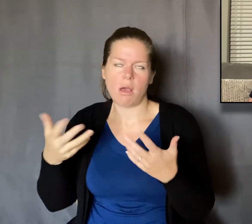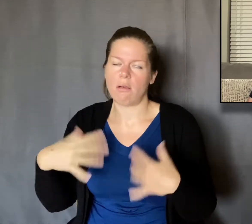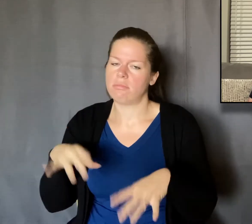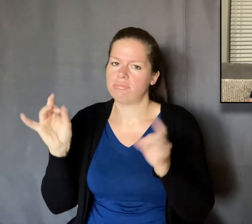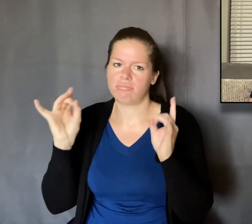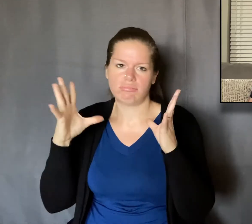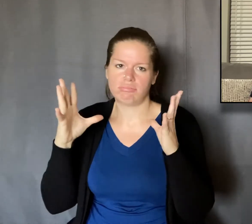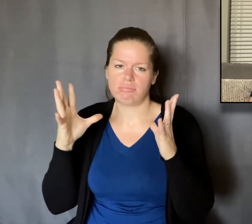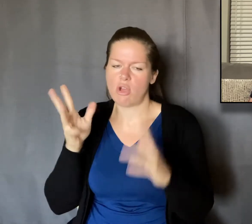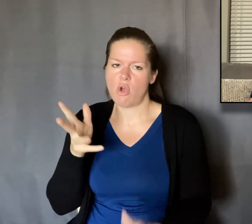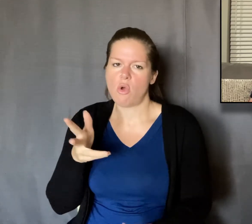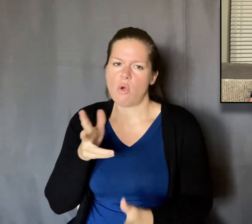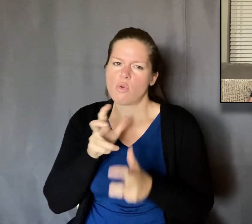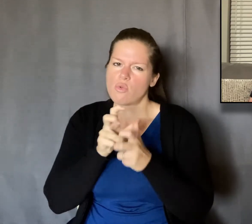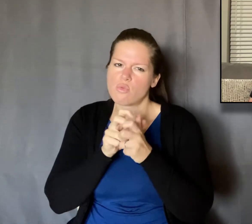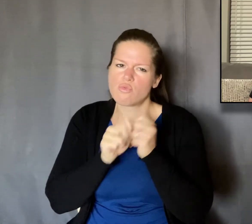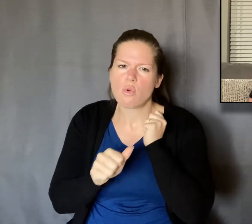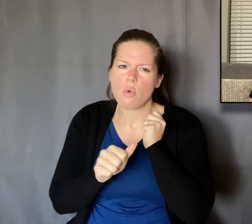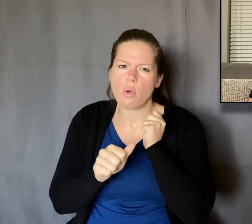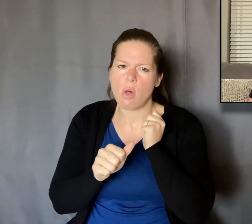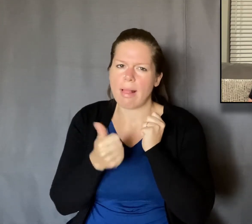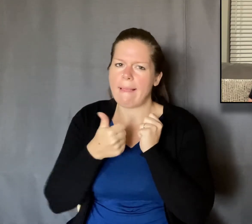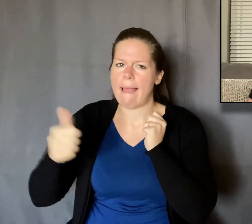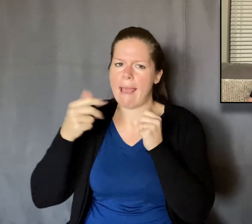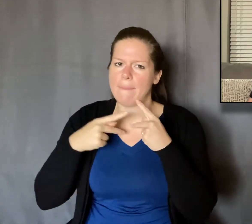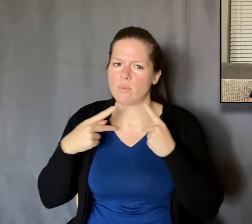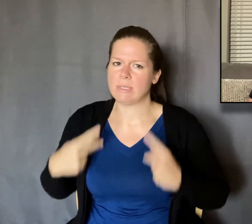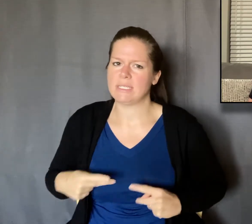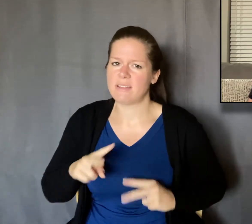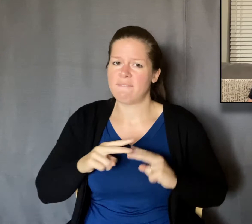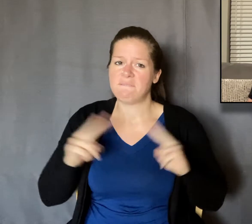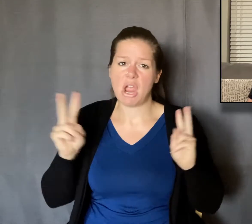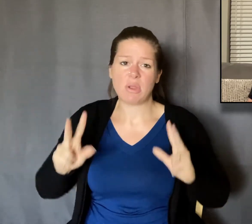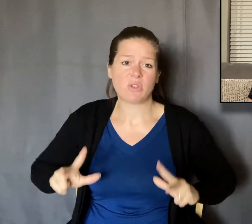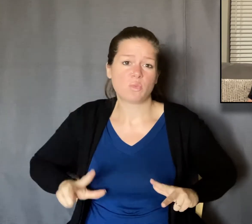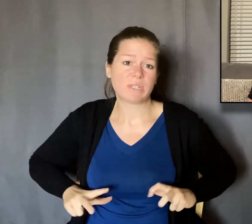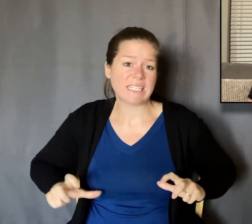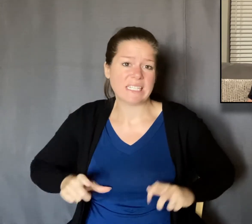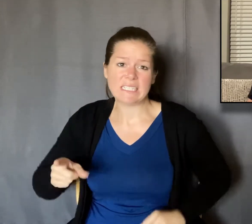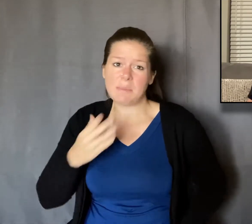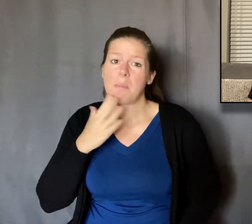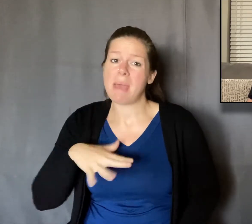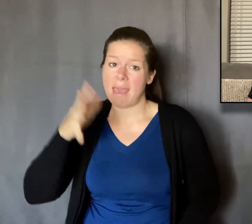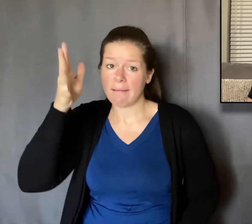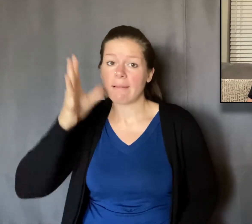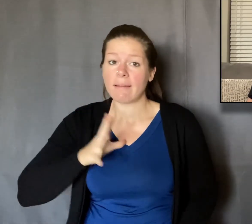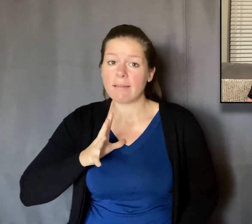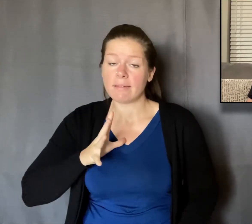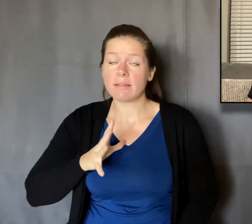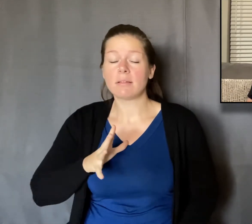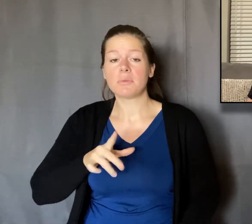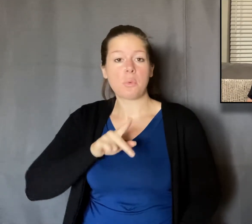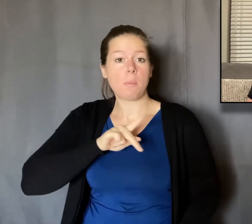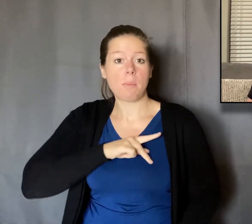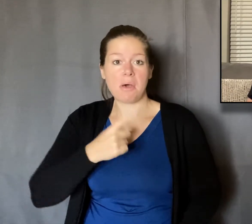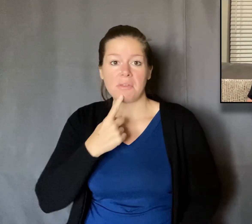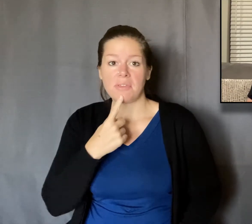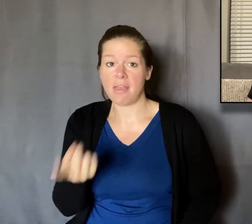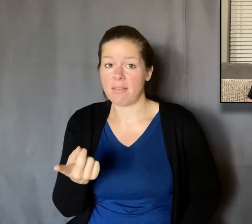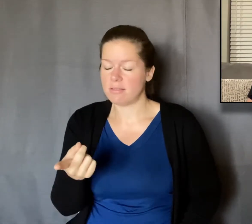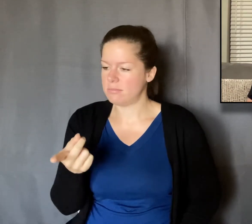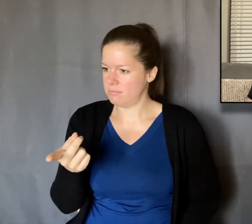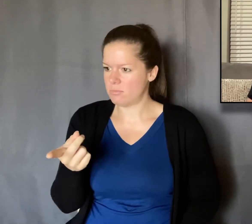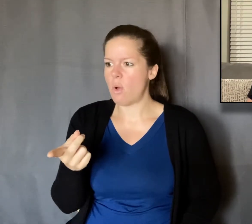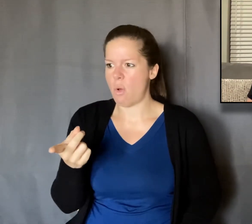extremely cruel, and extremely greedy. So this is not a good guy. Paul says, God's going to strike you, you